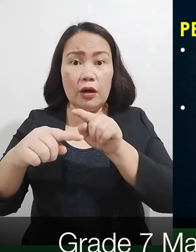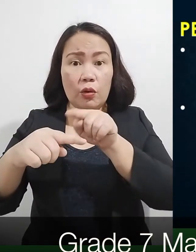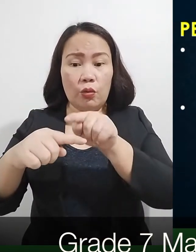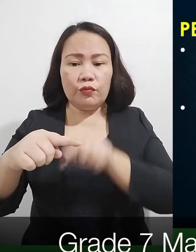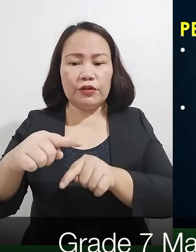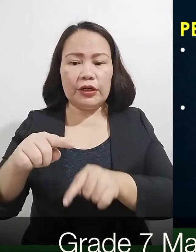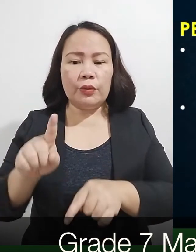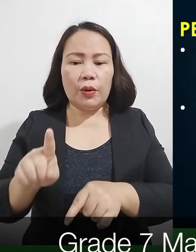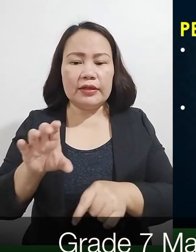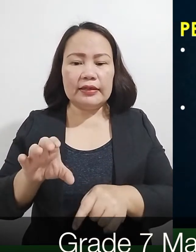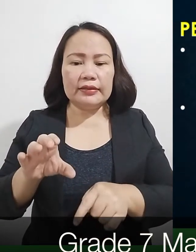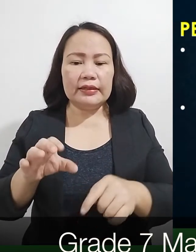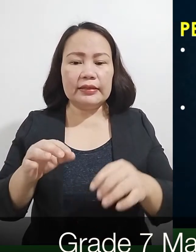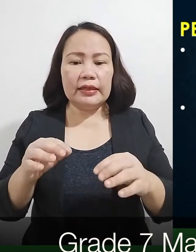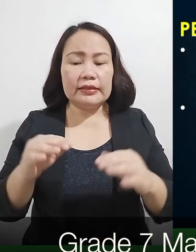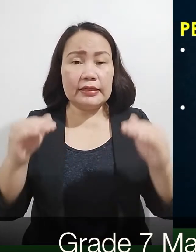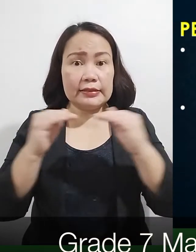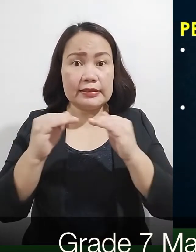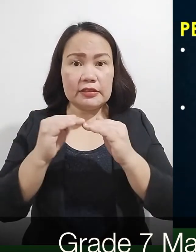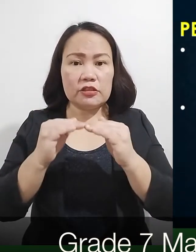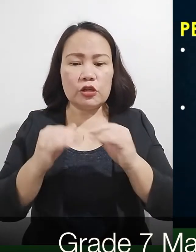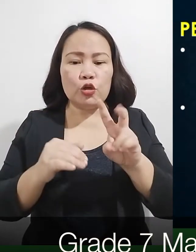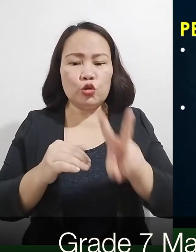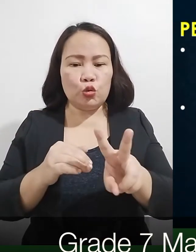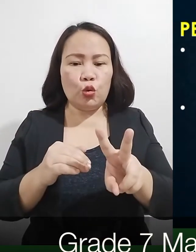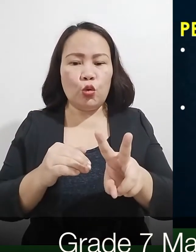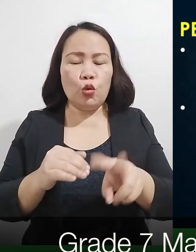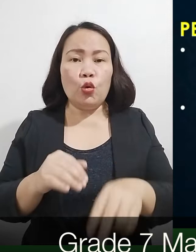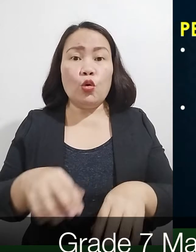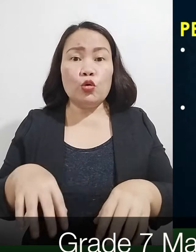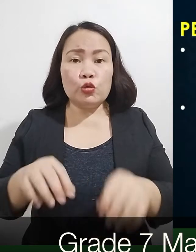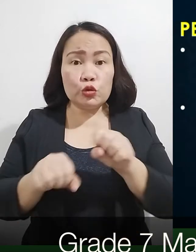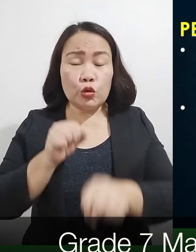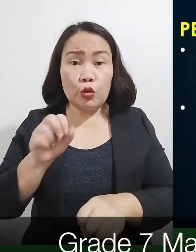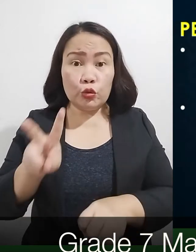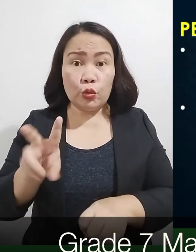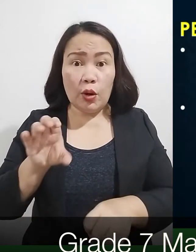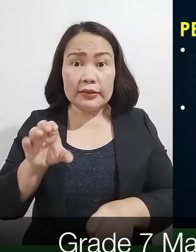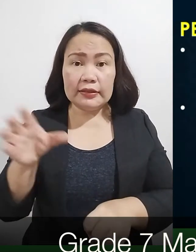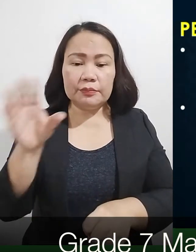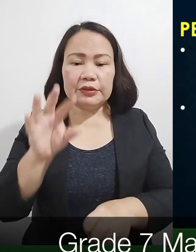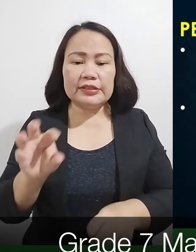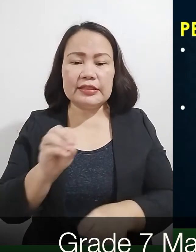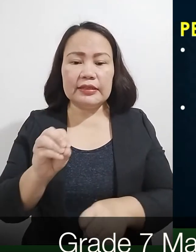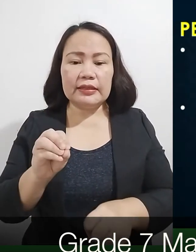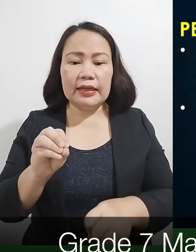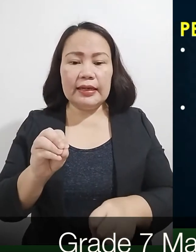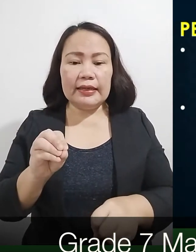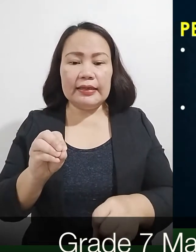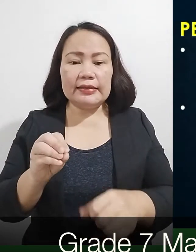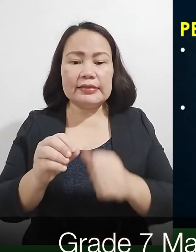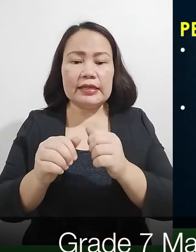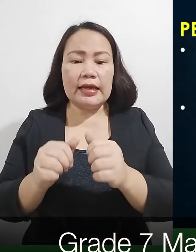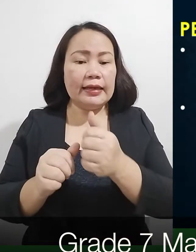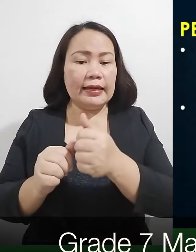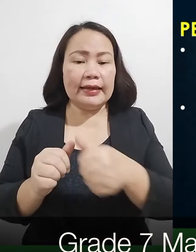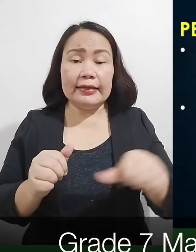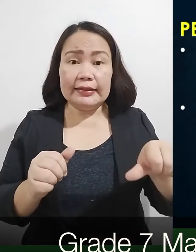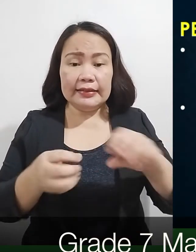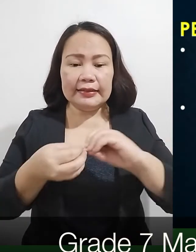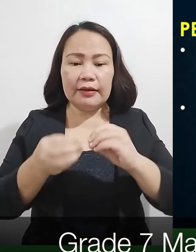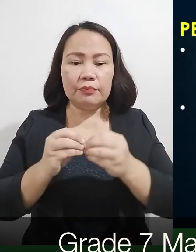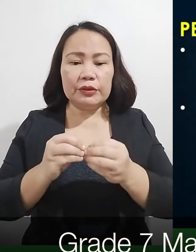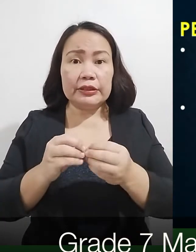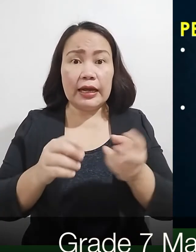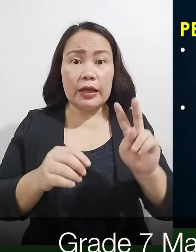divide this, that is exactly 2. So, 200% is actually twice the